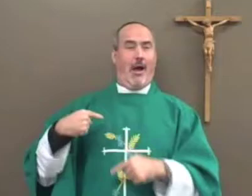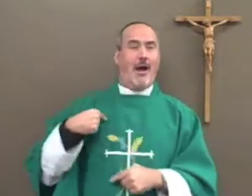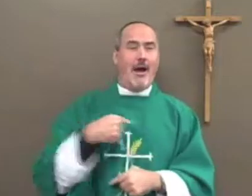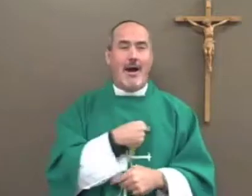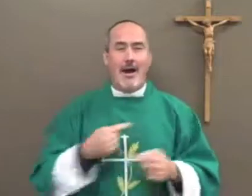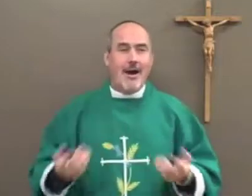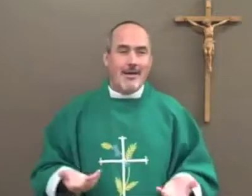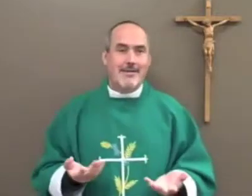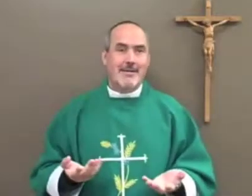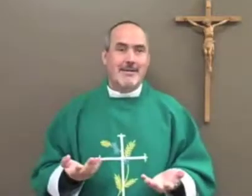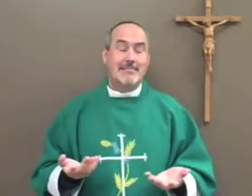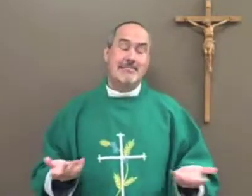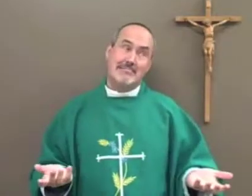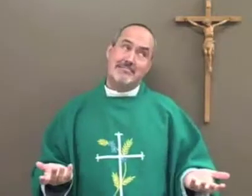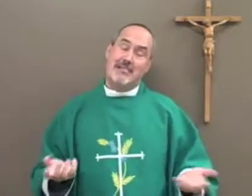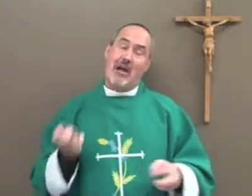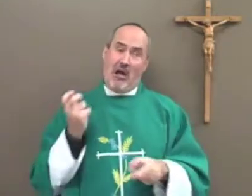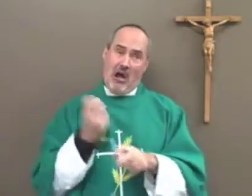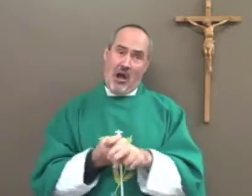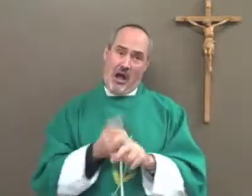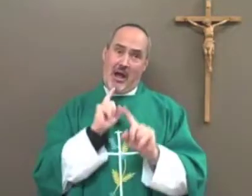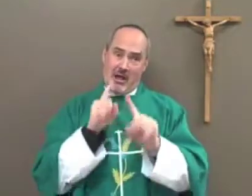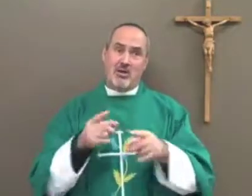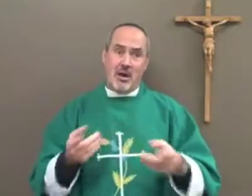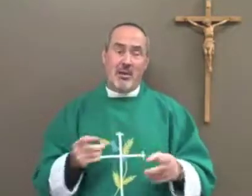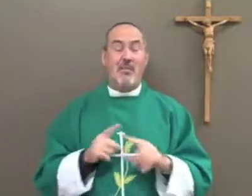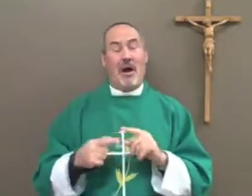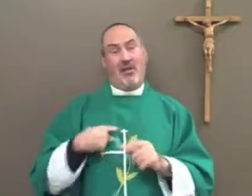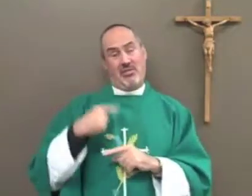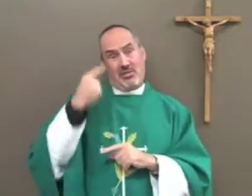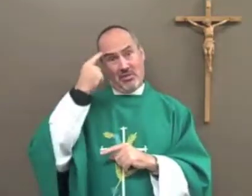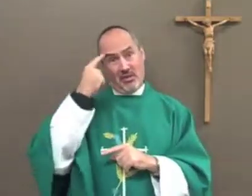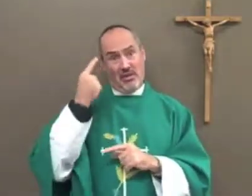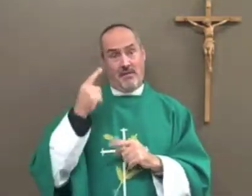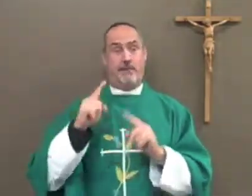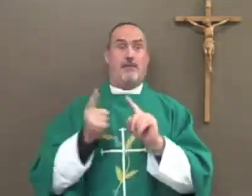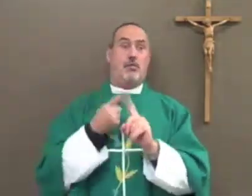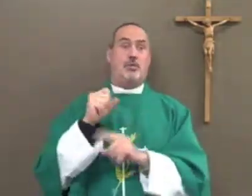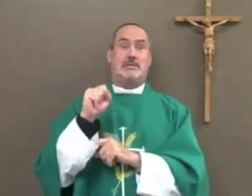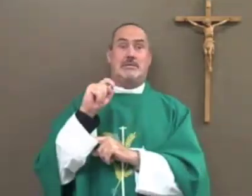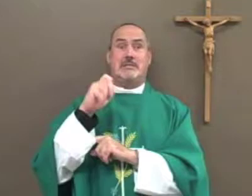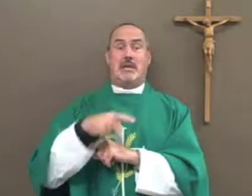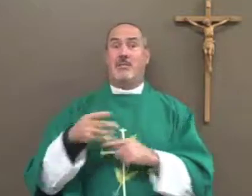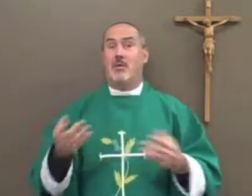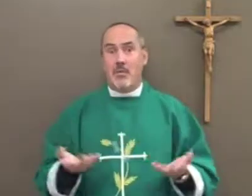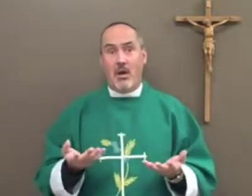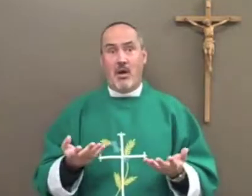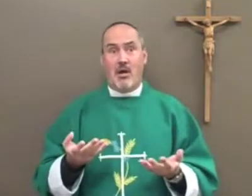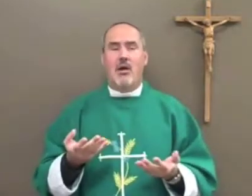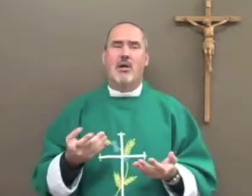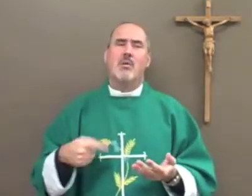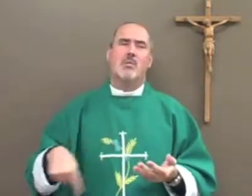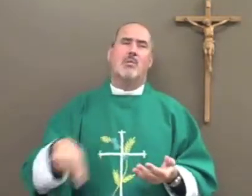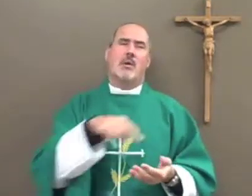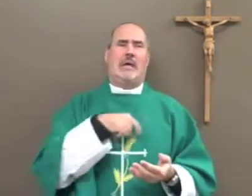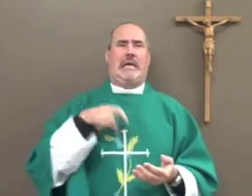good for them even if they do bad against us? Well, that's a hard question to answer. But I do think that the first